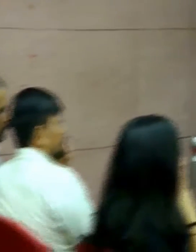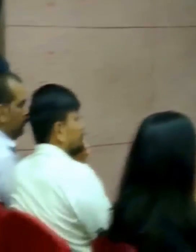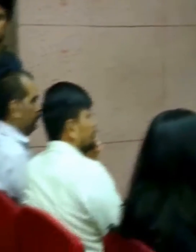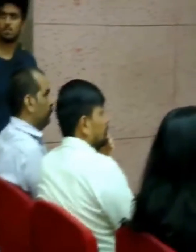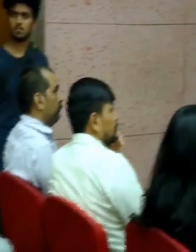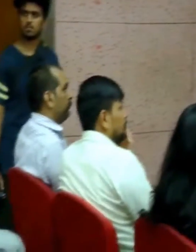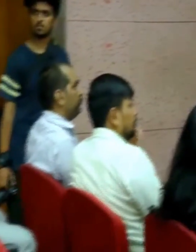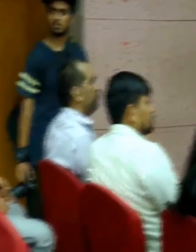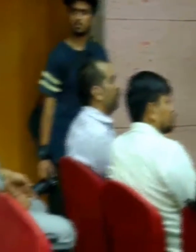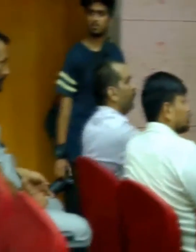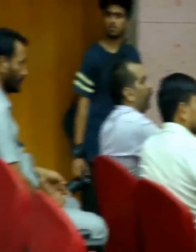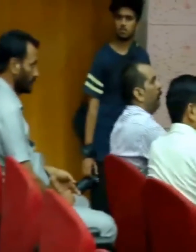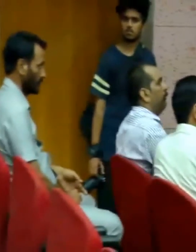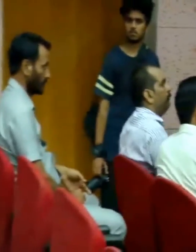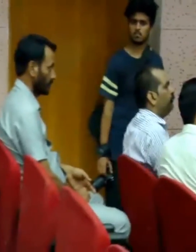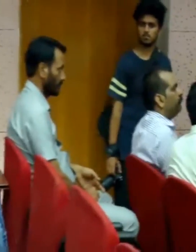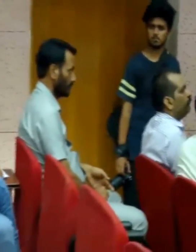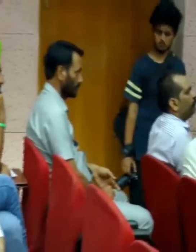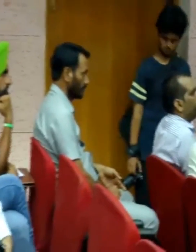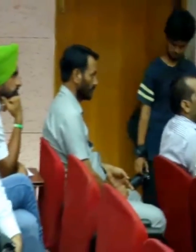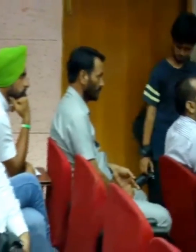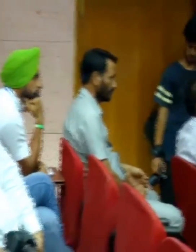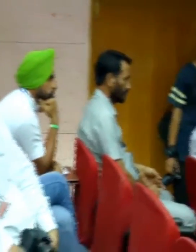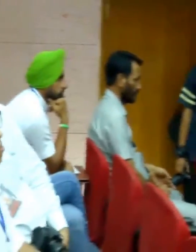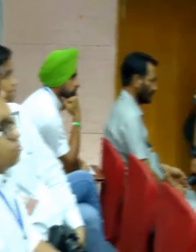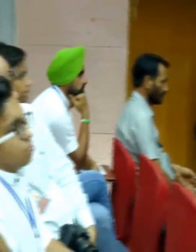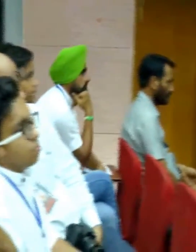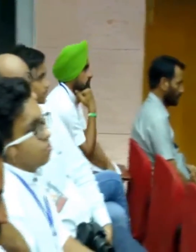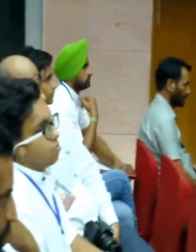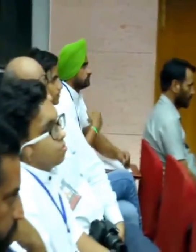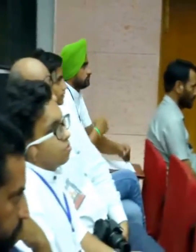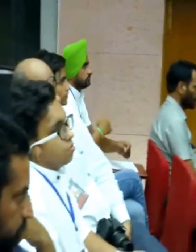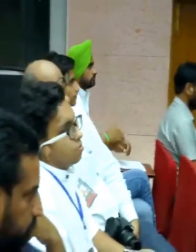so roughly around 60 to 70 lakh